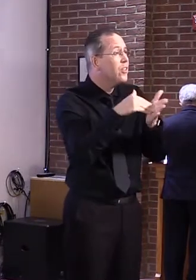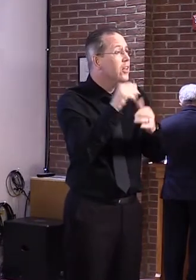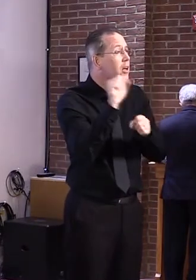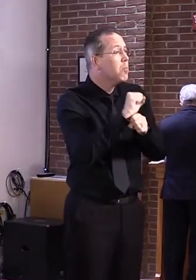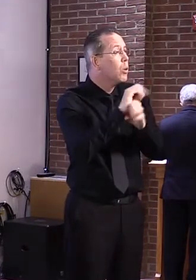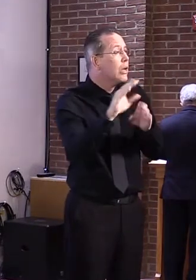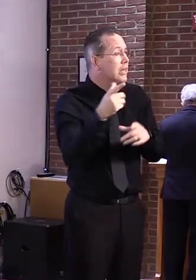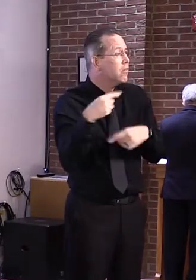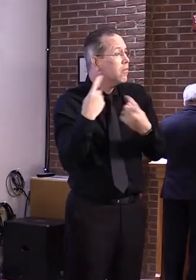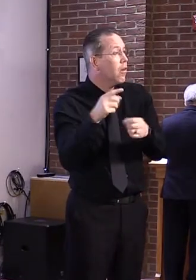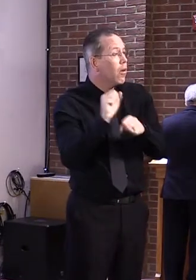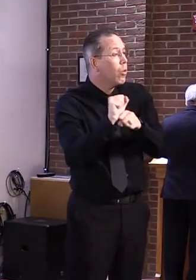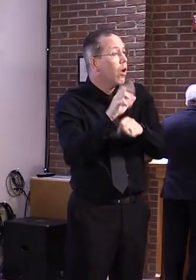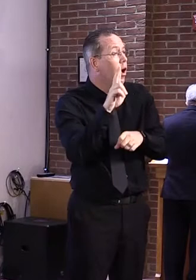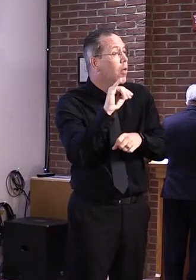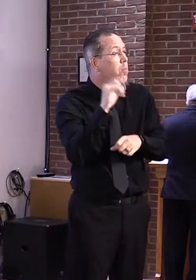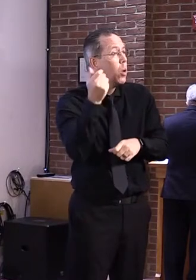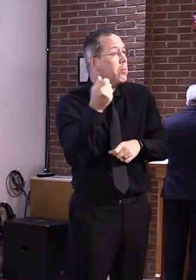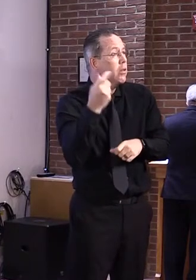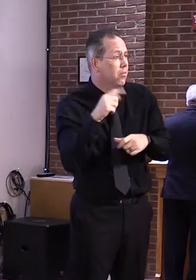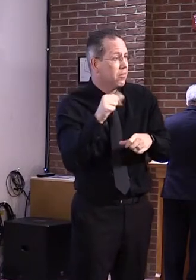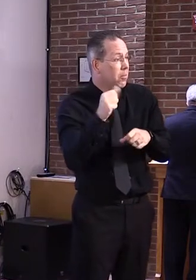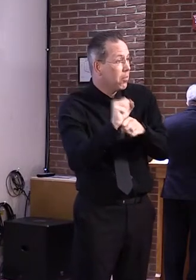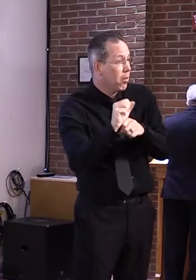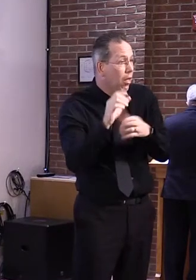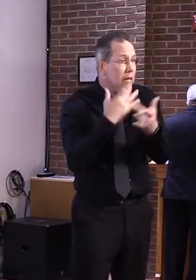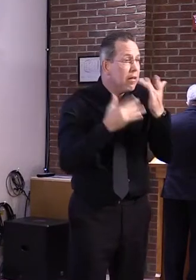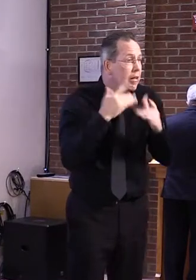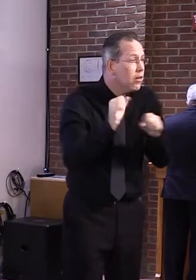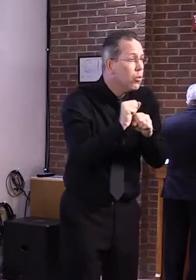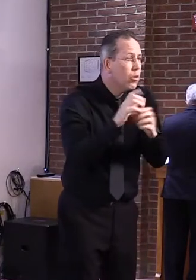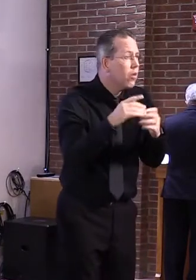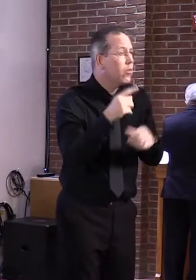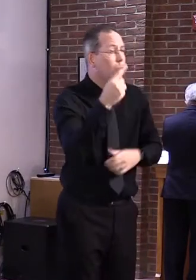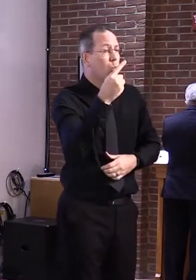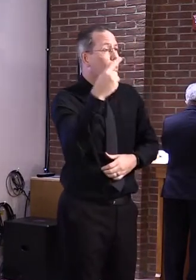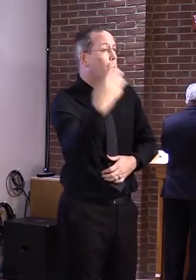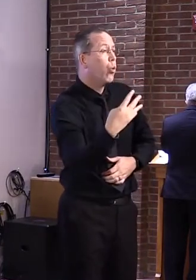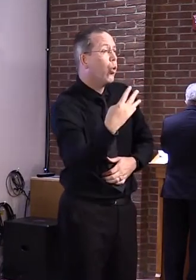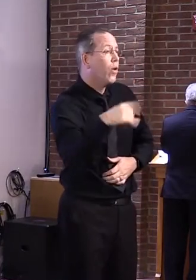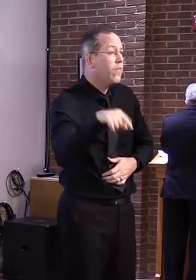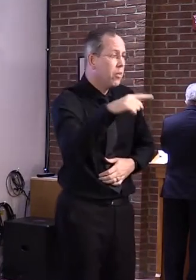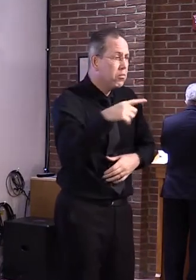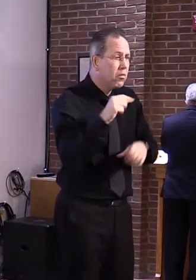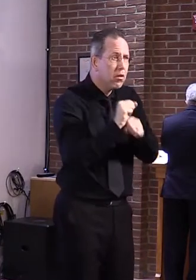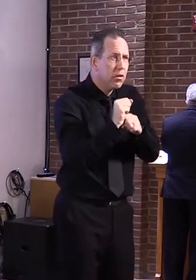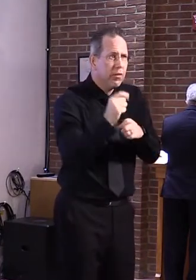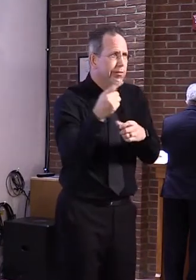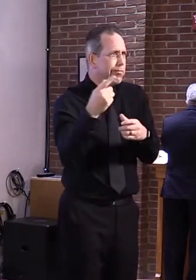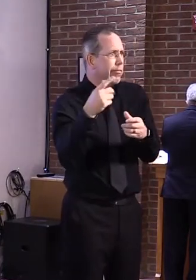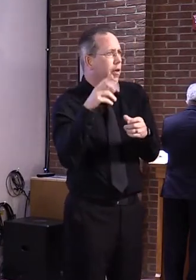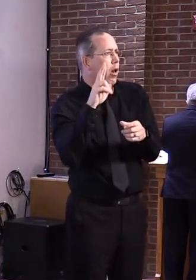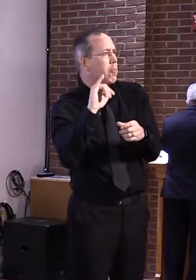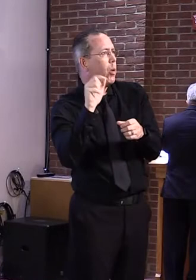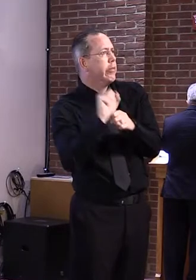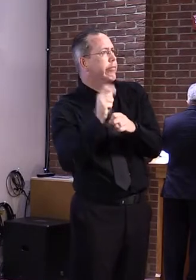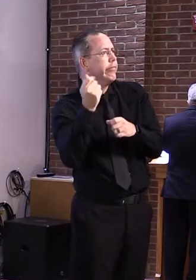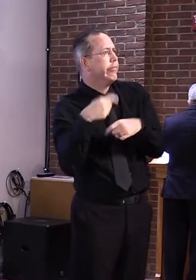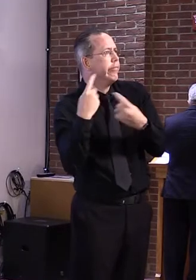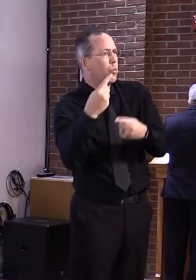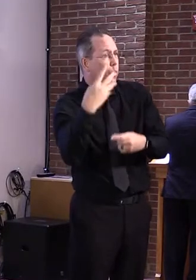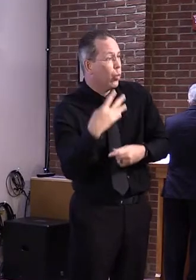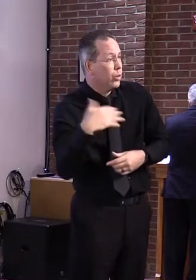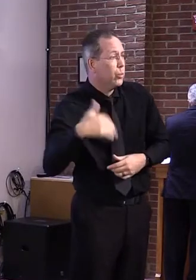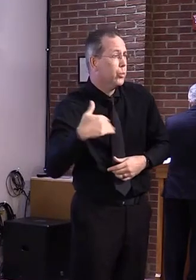up about a quarter of all those covered by traditional unemployment insurance. Many of the places they